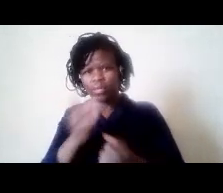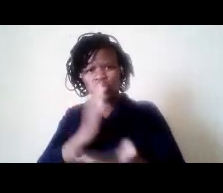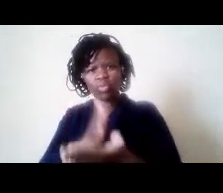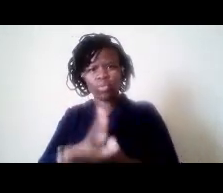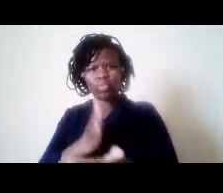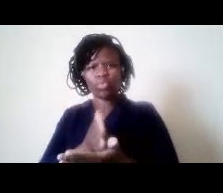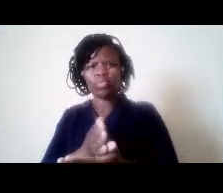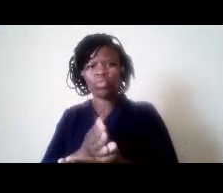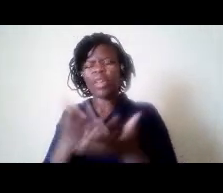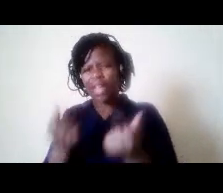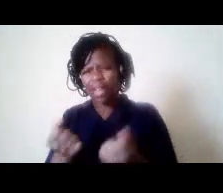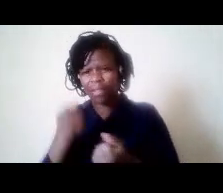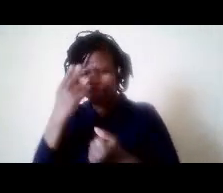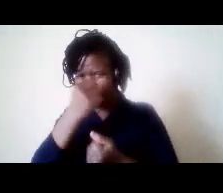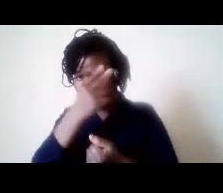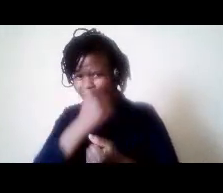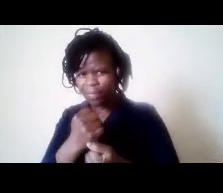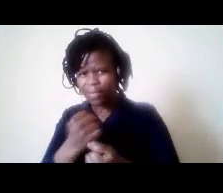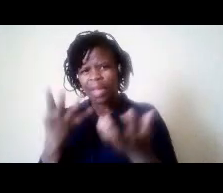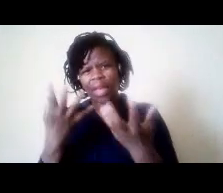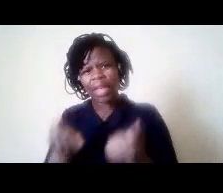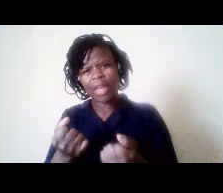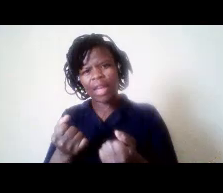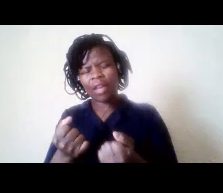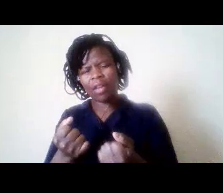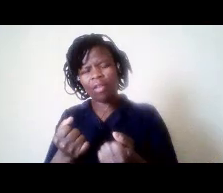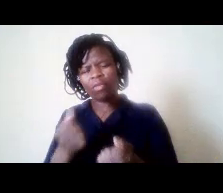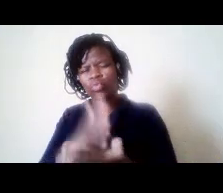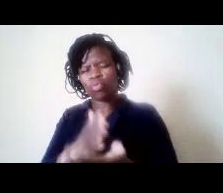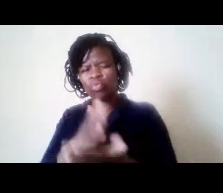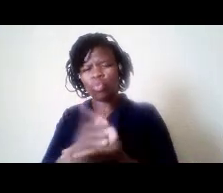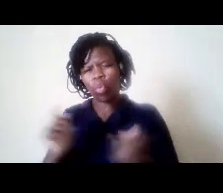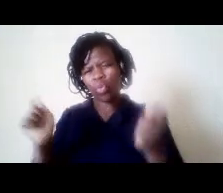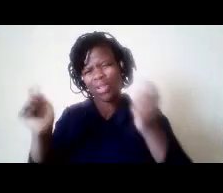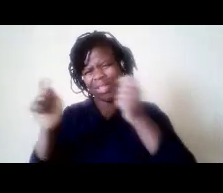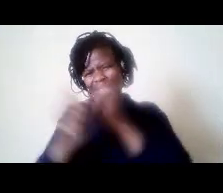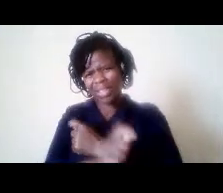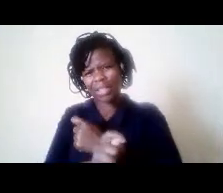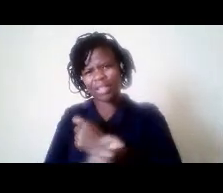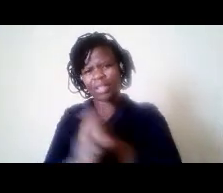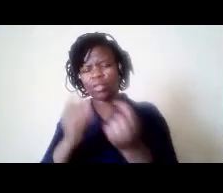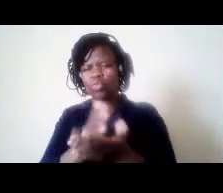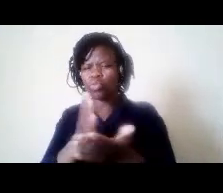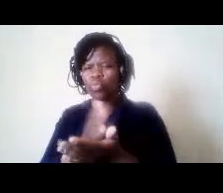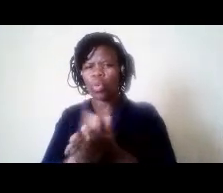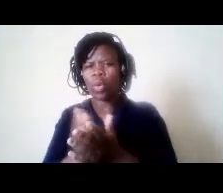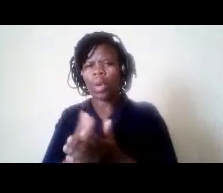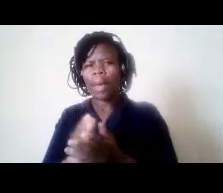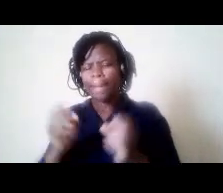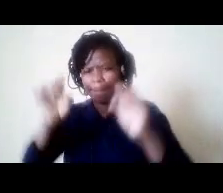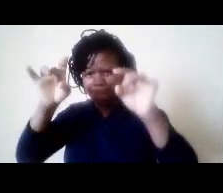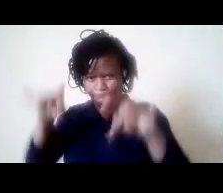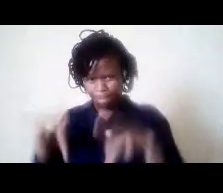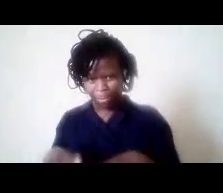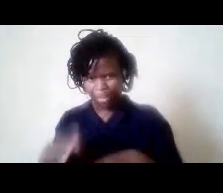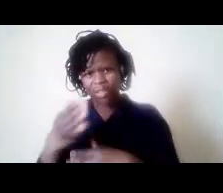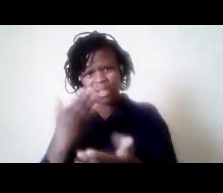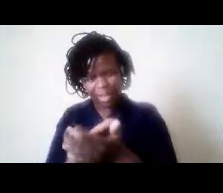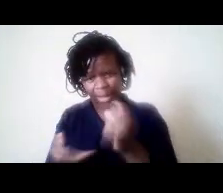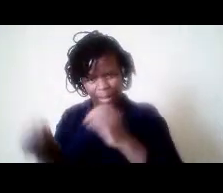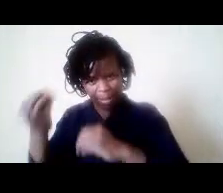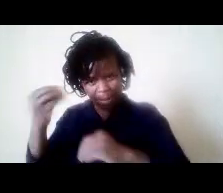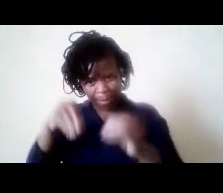impairment, brings very real changes to one's everyday life. It's also going to bring losses in terms of what one is able to participate in.